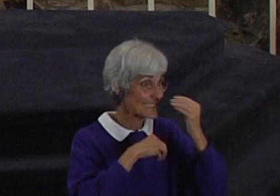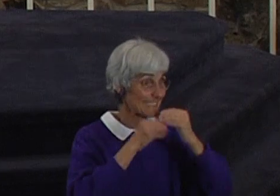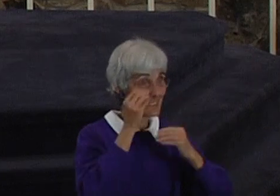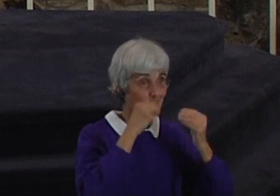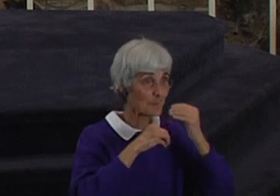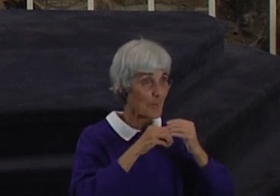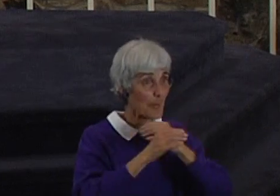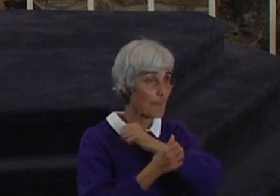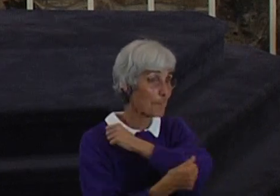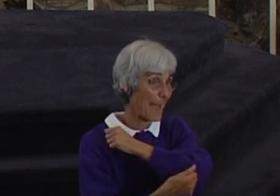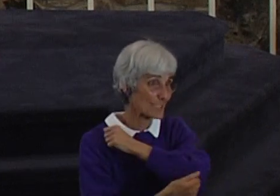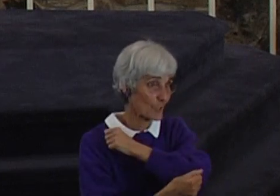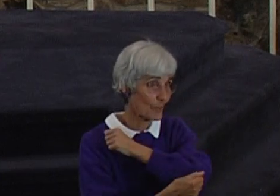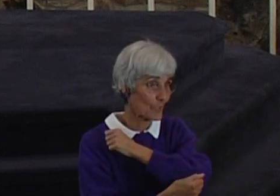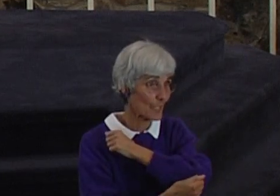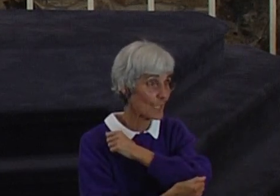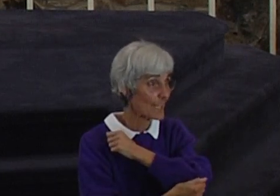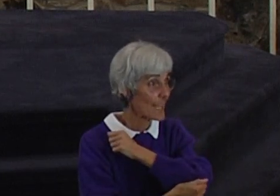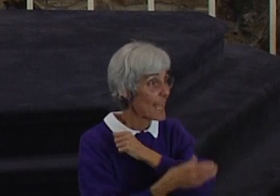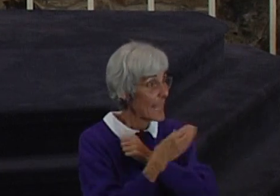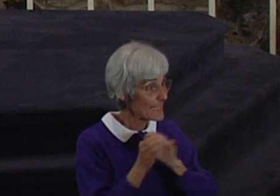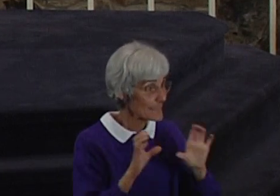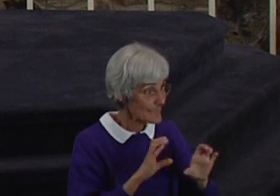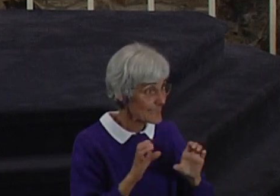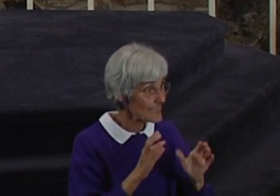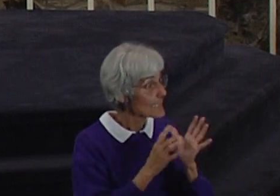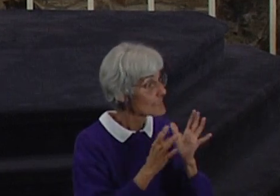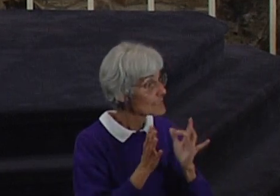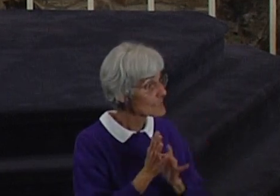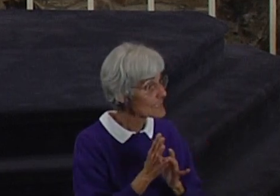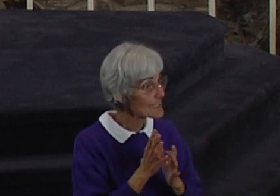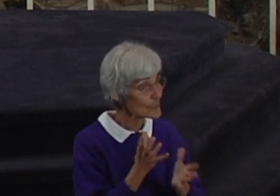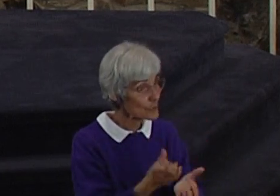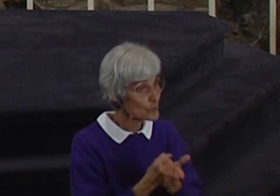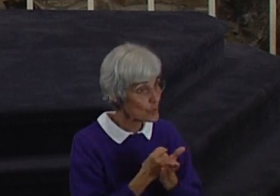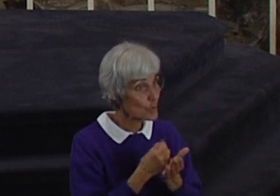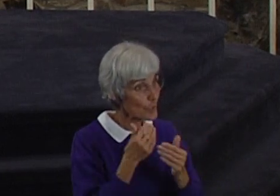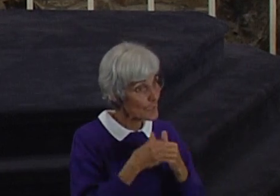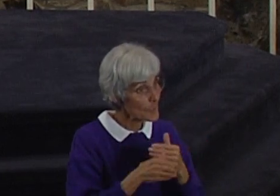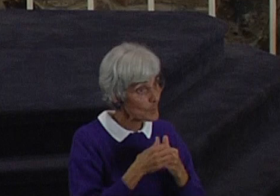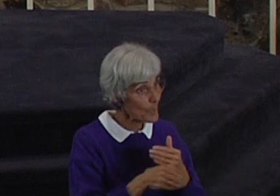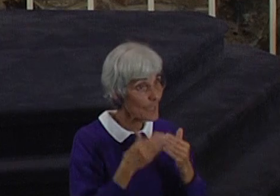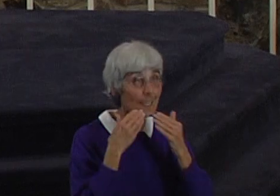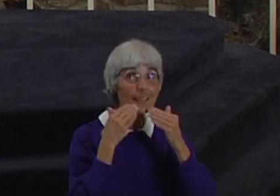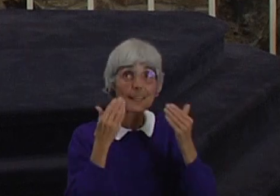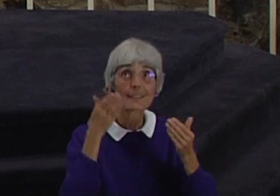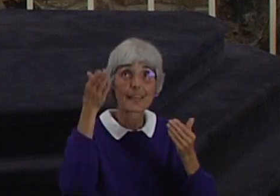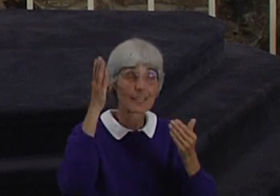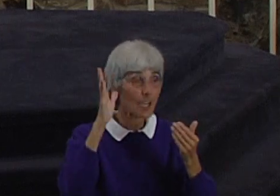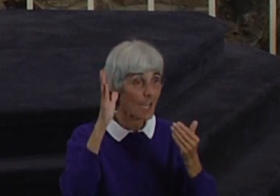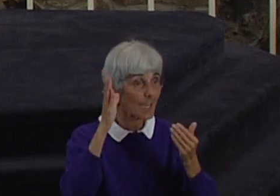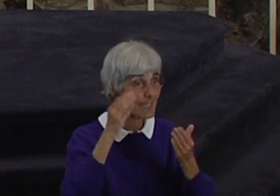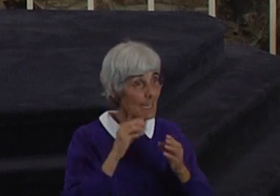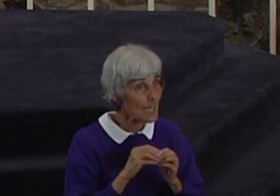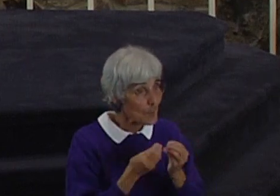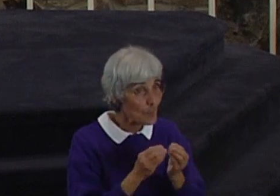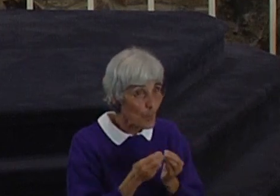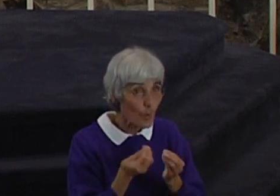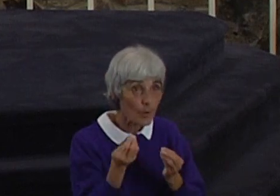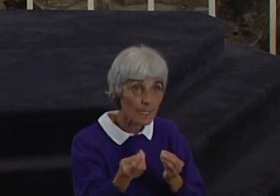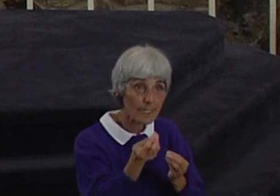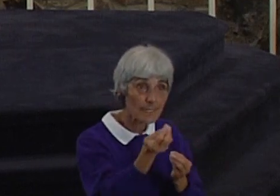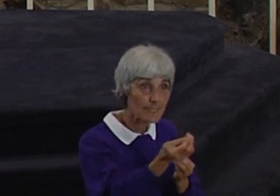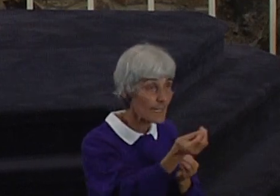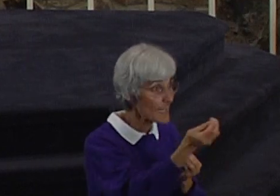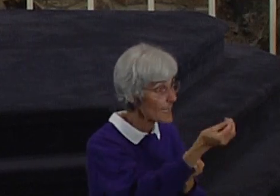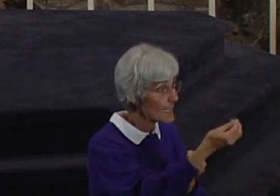And as they did so, Jesus took bread, And when he had given thanks, he broke it and he gave it to his disciples. As